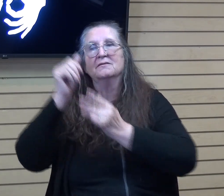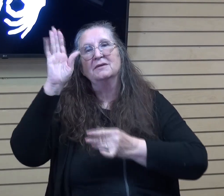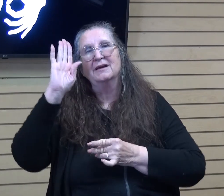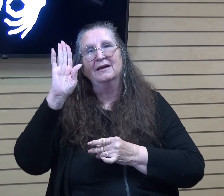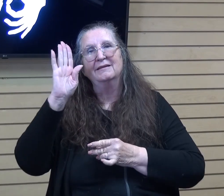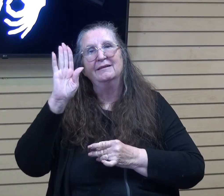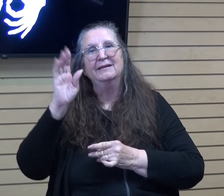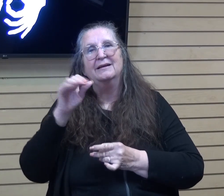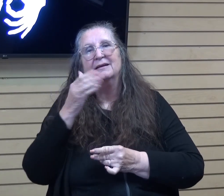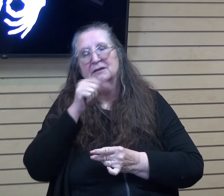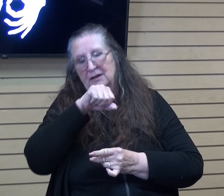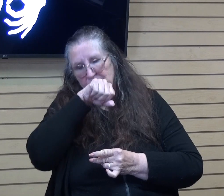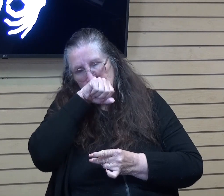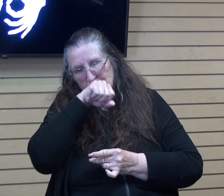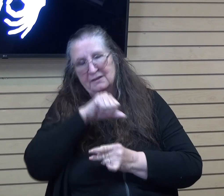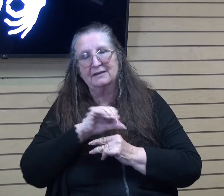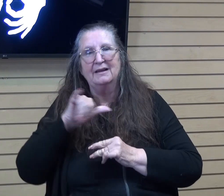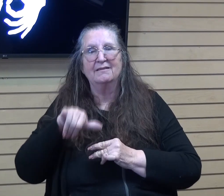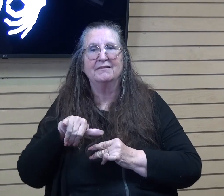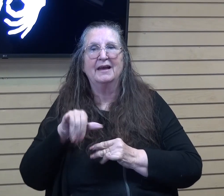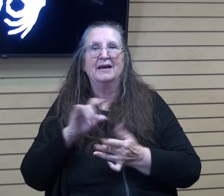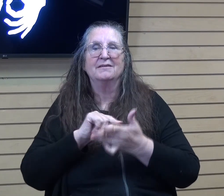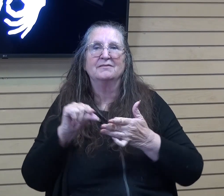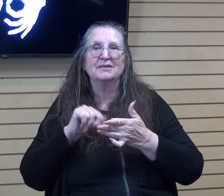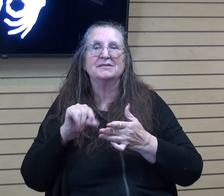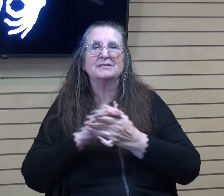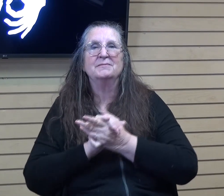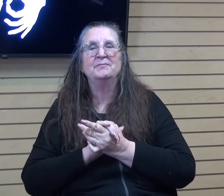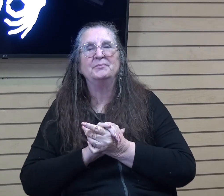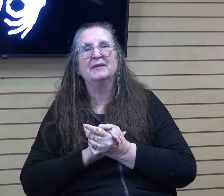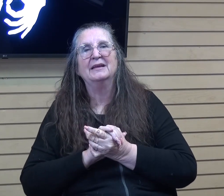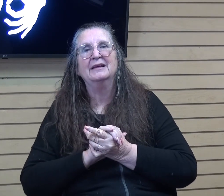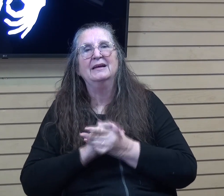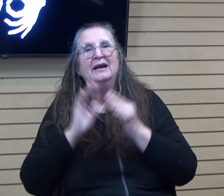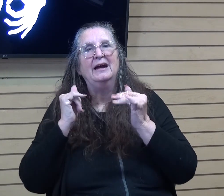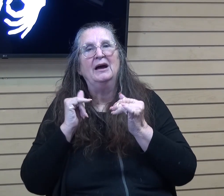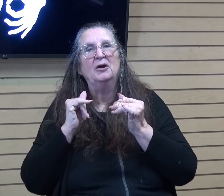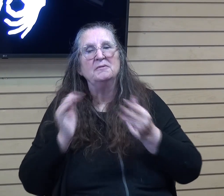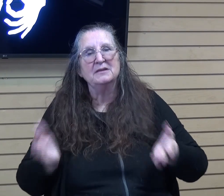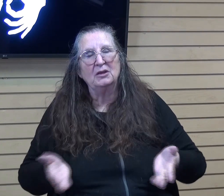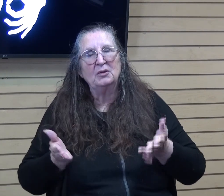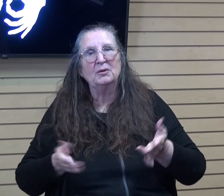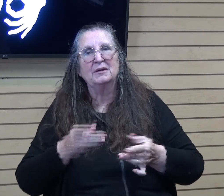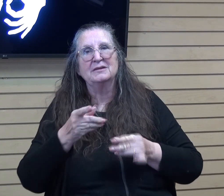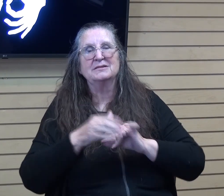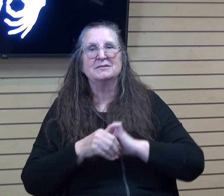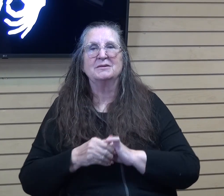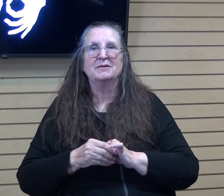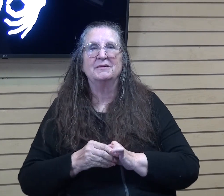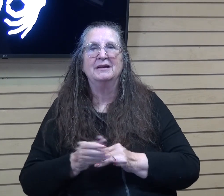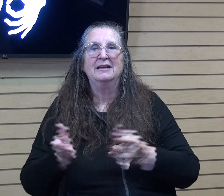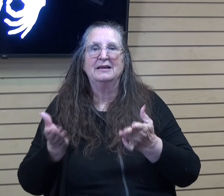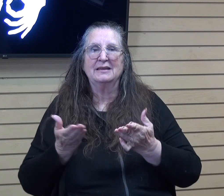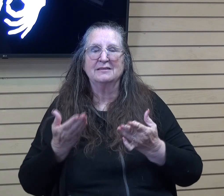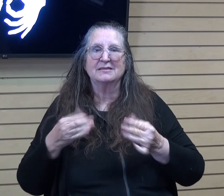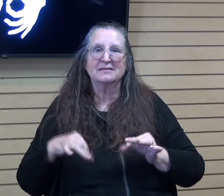I love that that verse. So I hope that this encourages you and gives us an opportunity again to